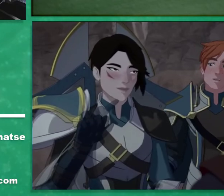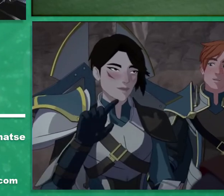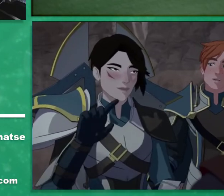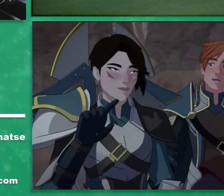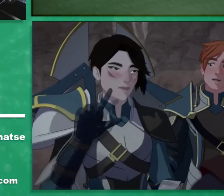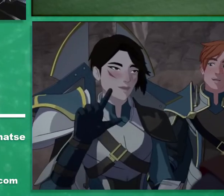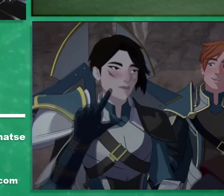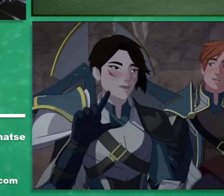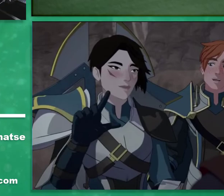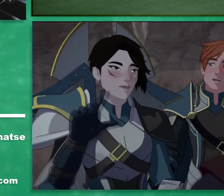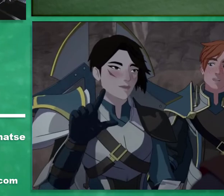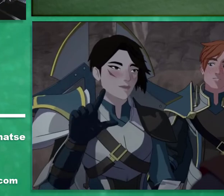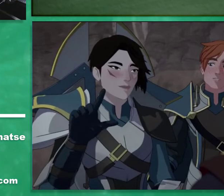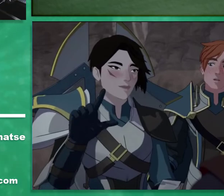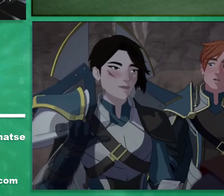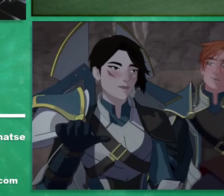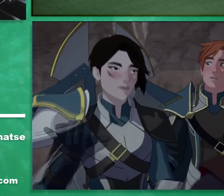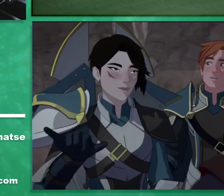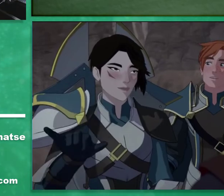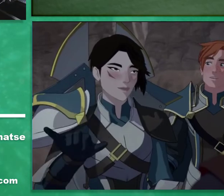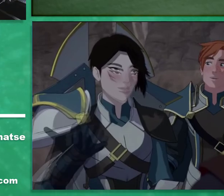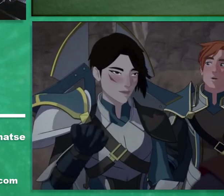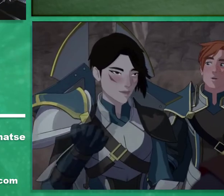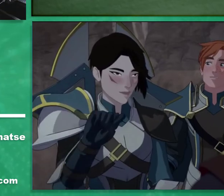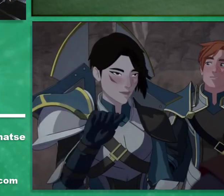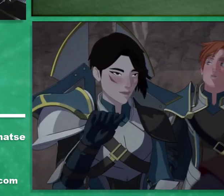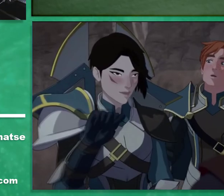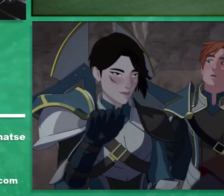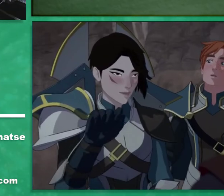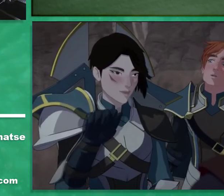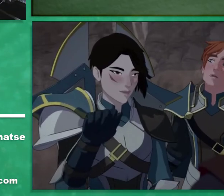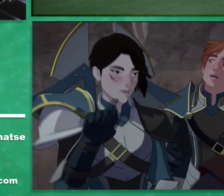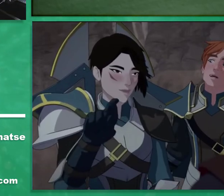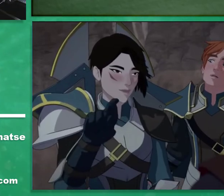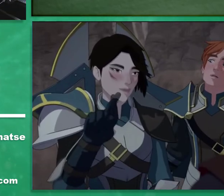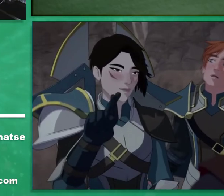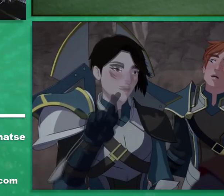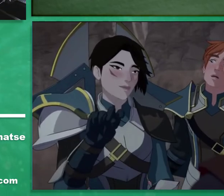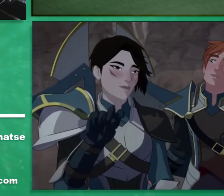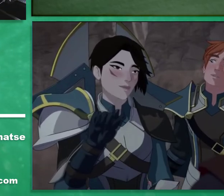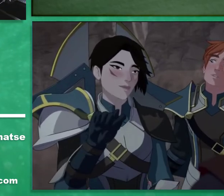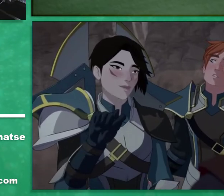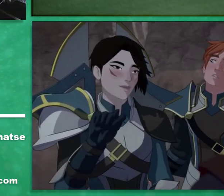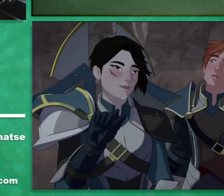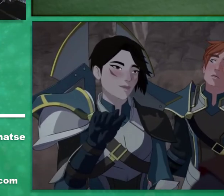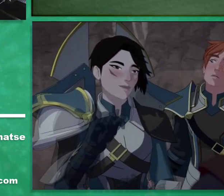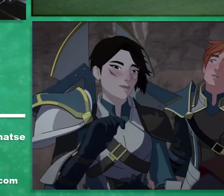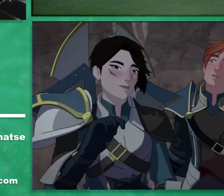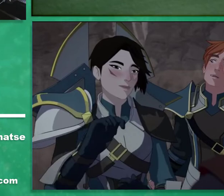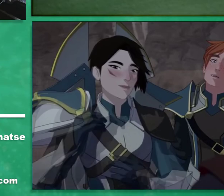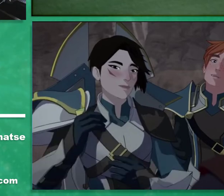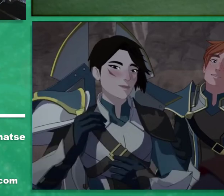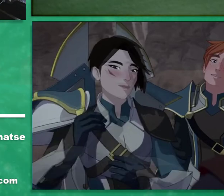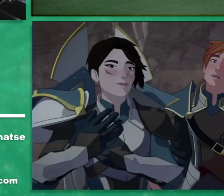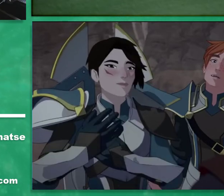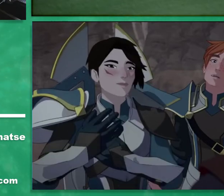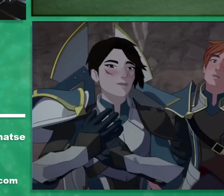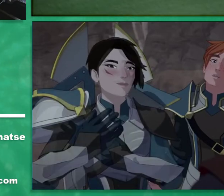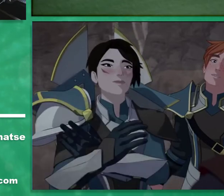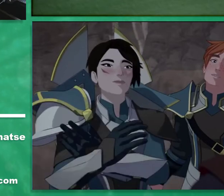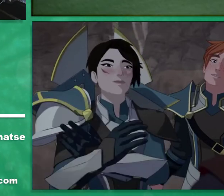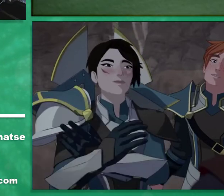J-E-L-L-Y-T-A-R-T. Unless, of course, you took T-A-R-T. The last. Wow, that jelly goes by so